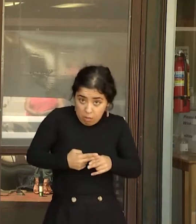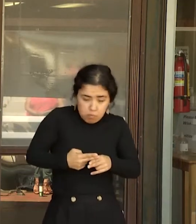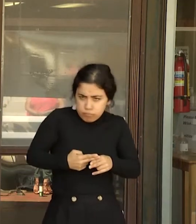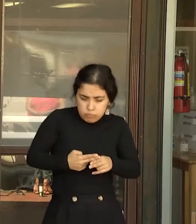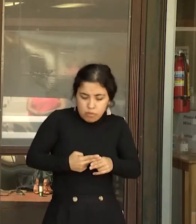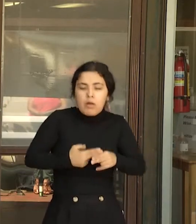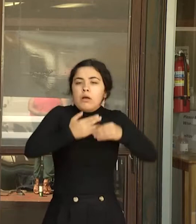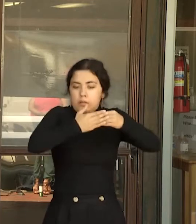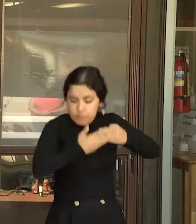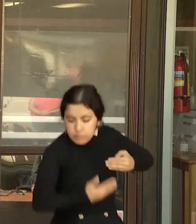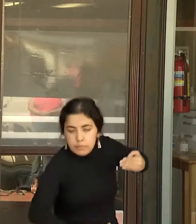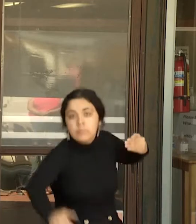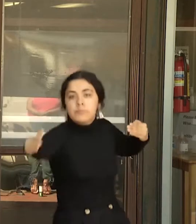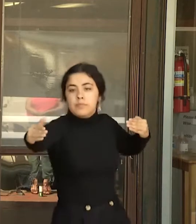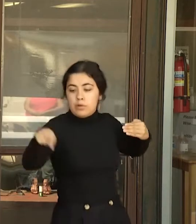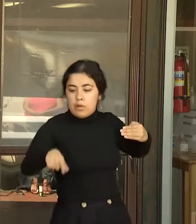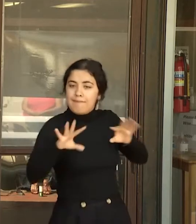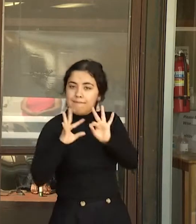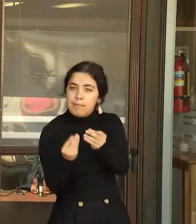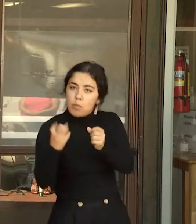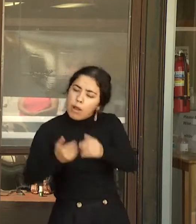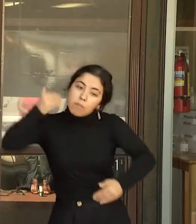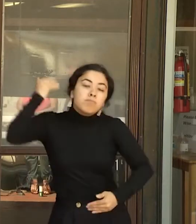families can move forward